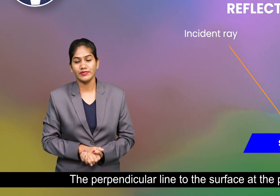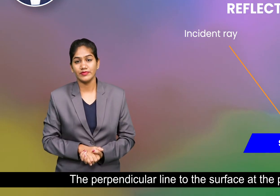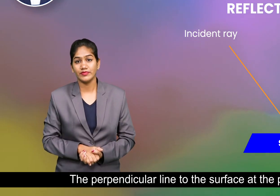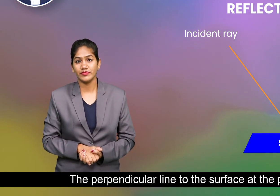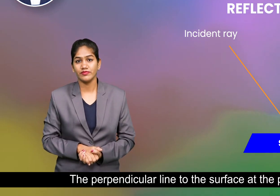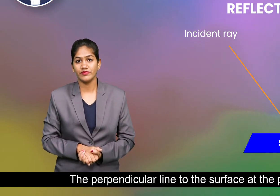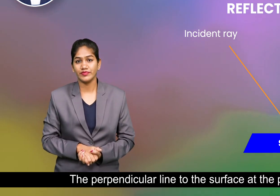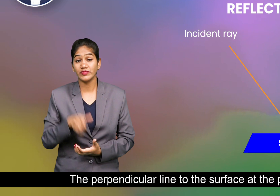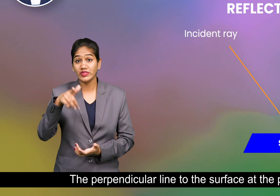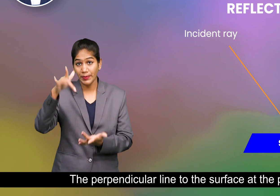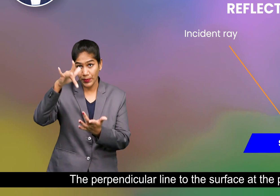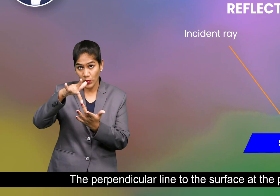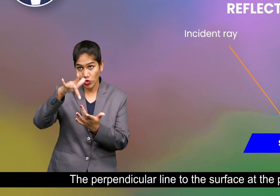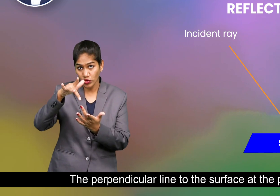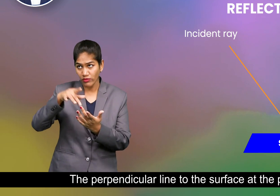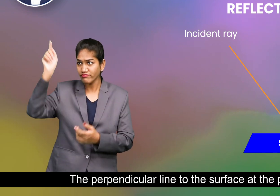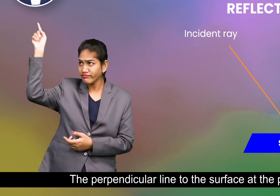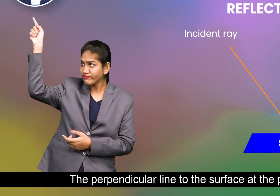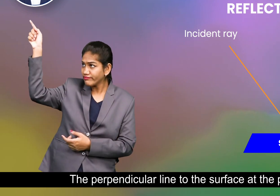at the point of incidence